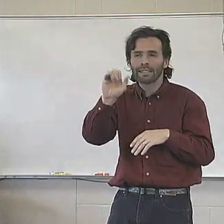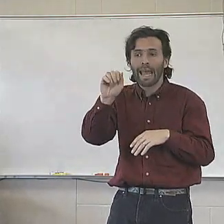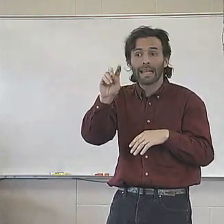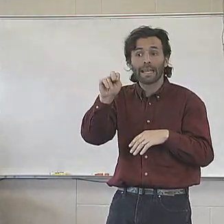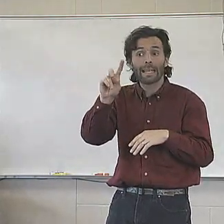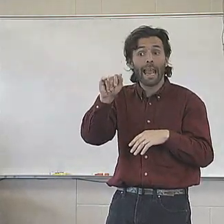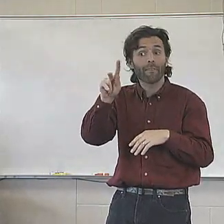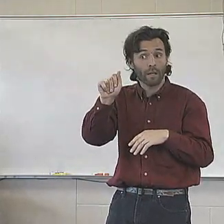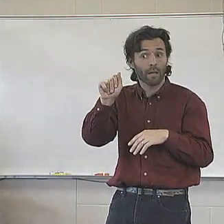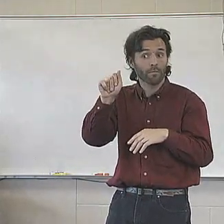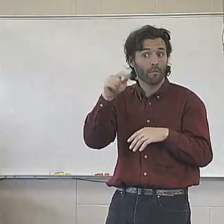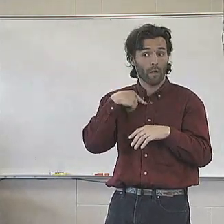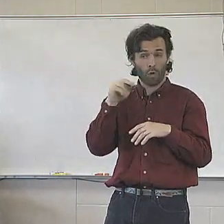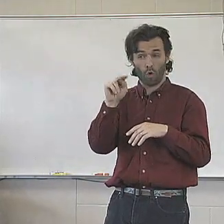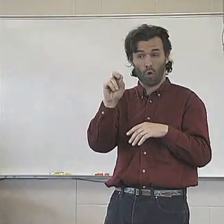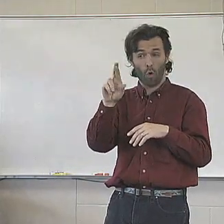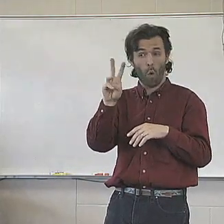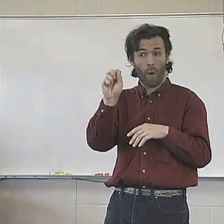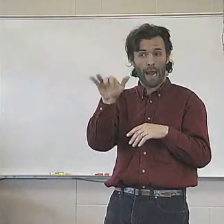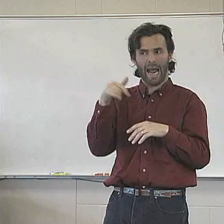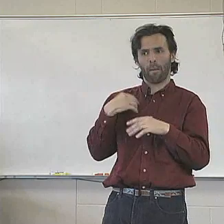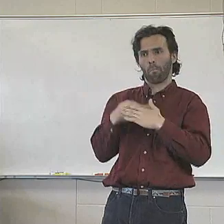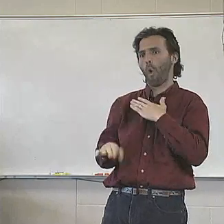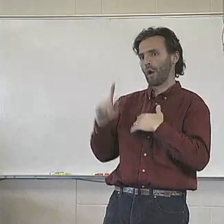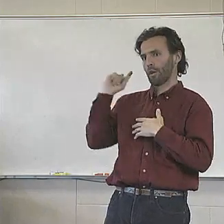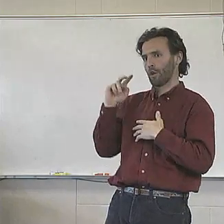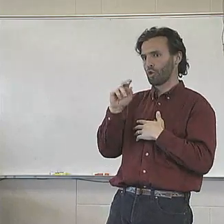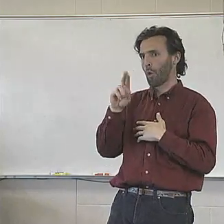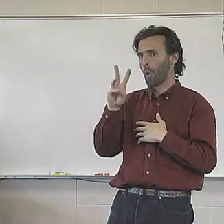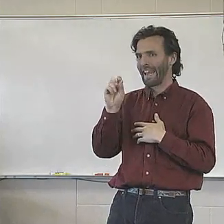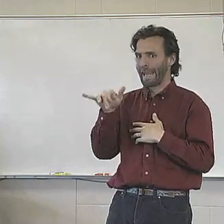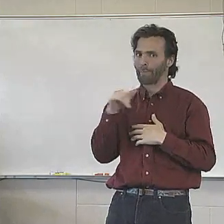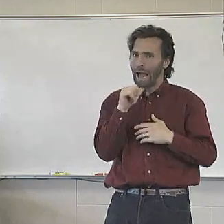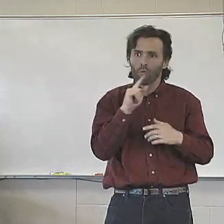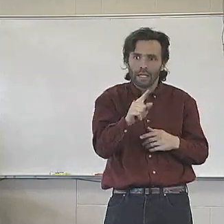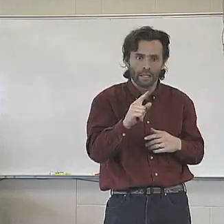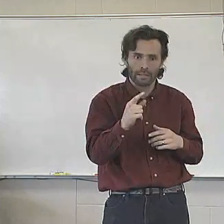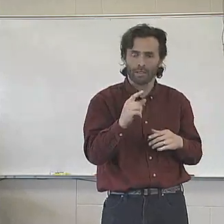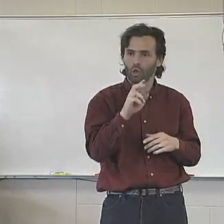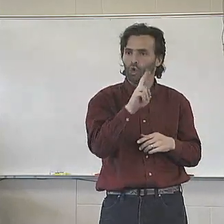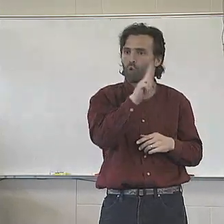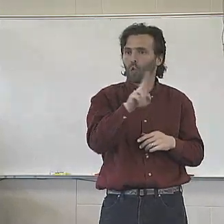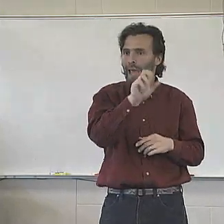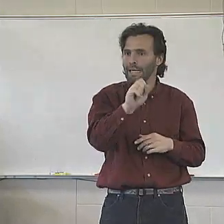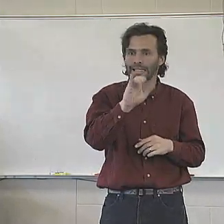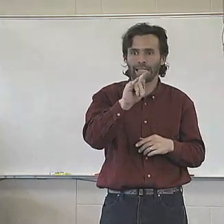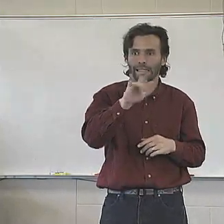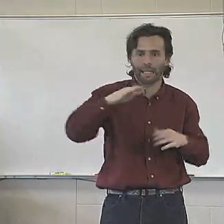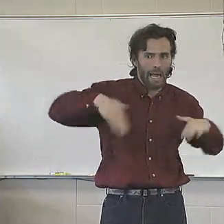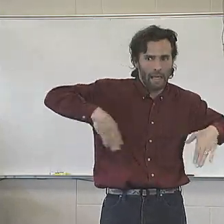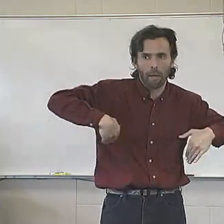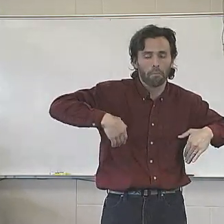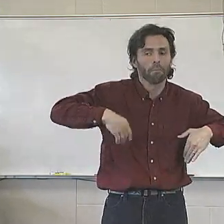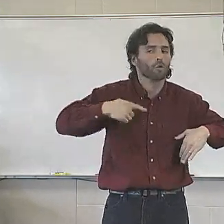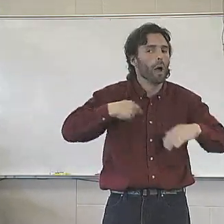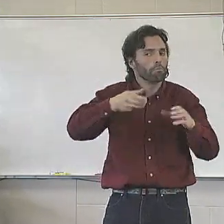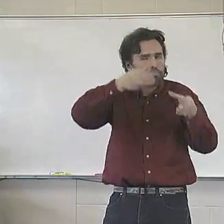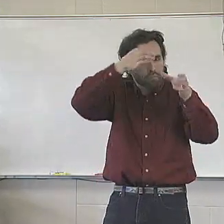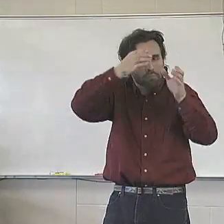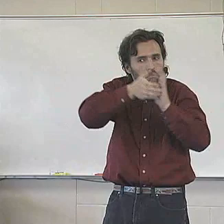I'm a native of Norway. I'm still not a U.S. citizen. So that's my area of expertise. And I wanted to tell you something